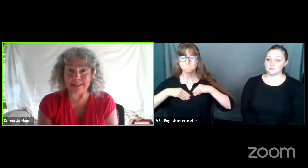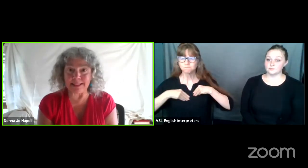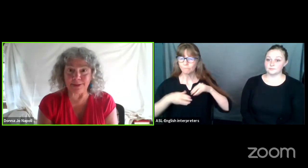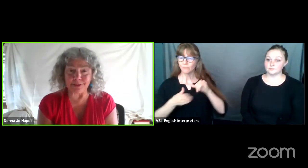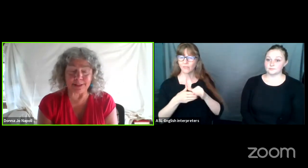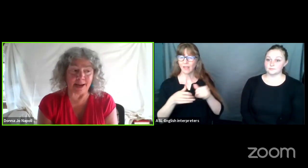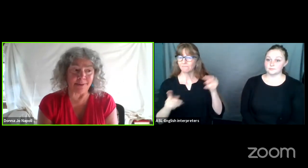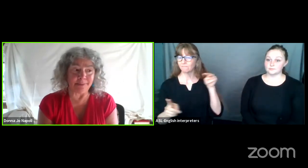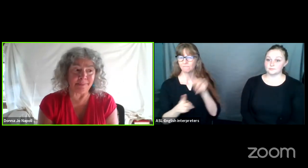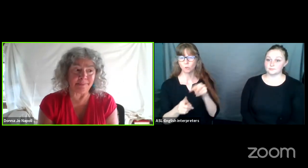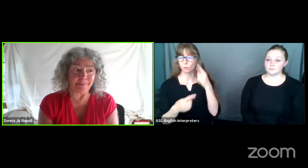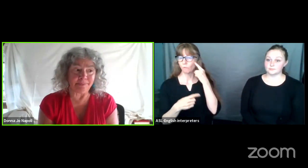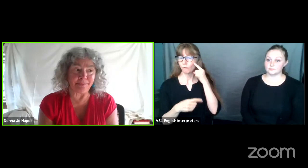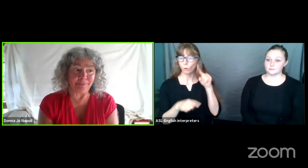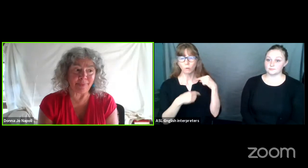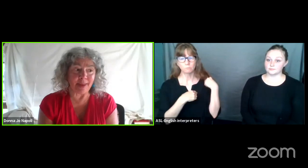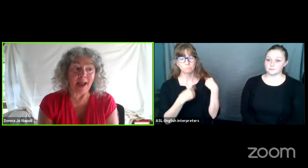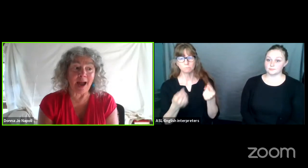around 60 years now.